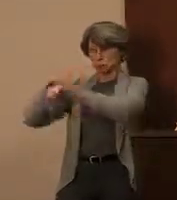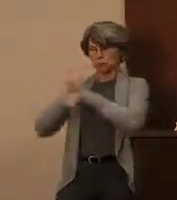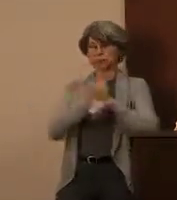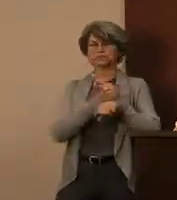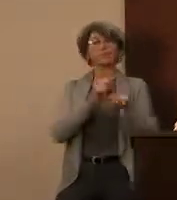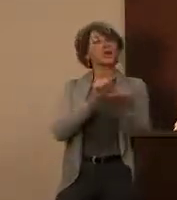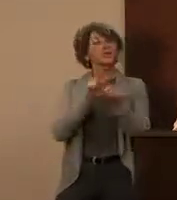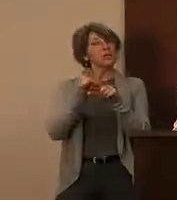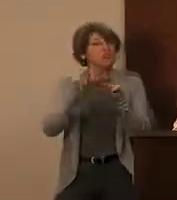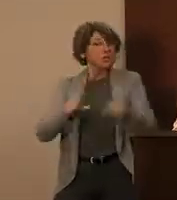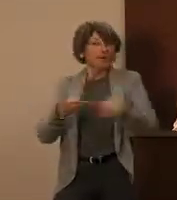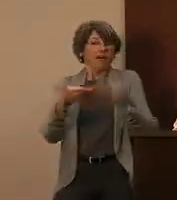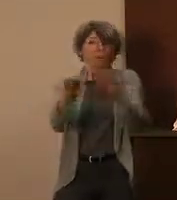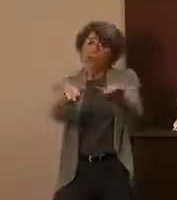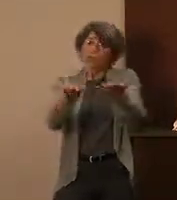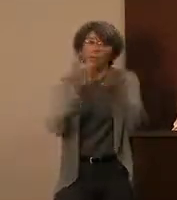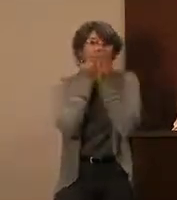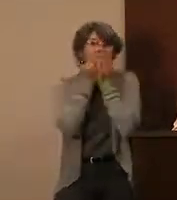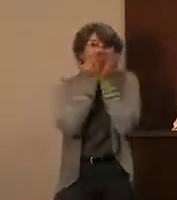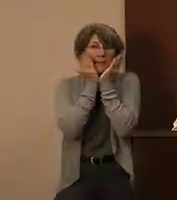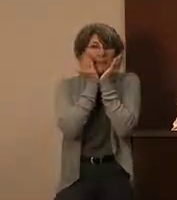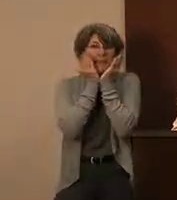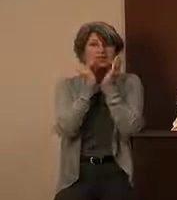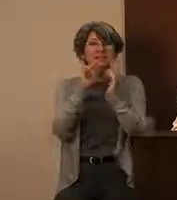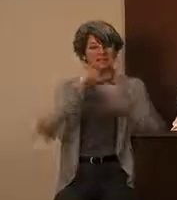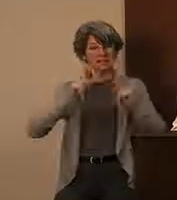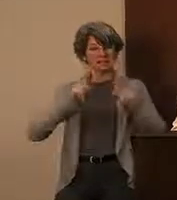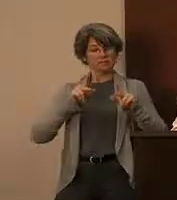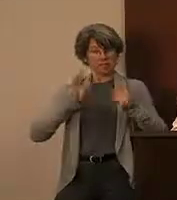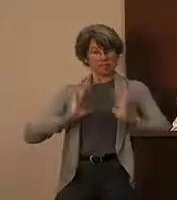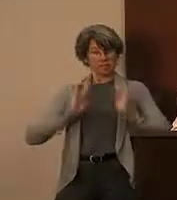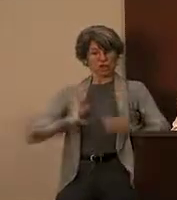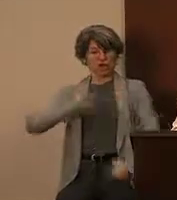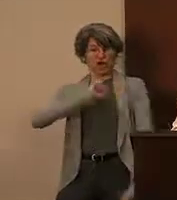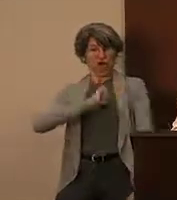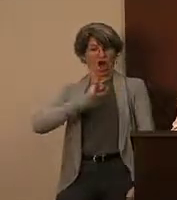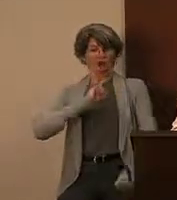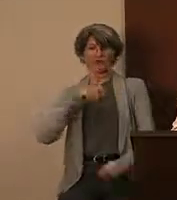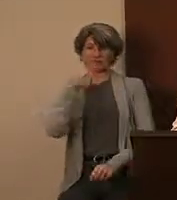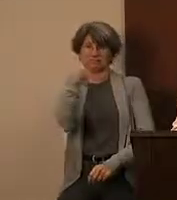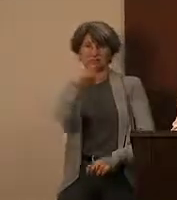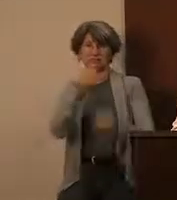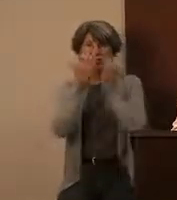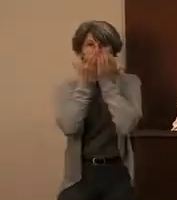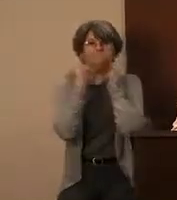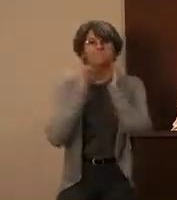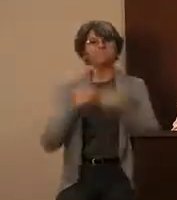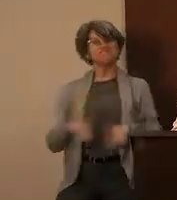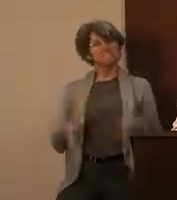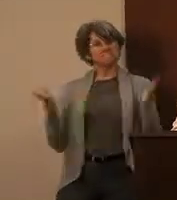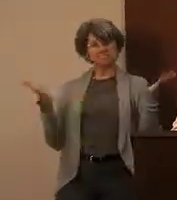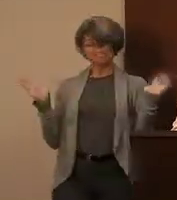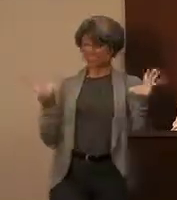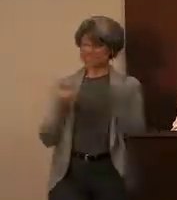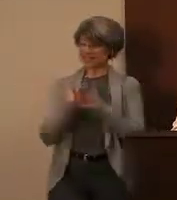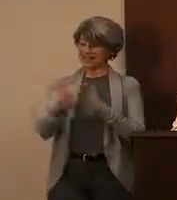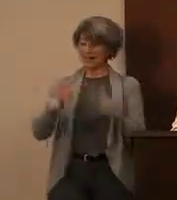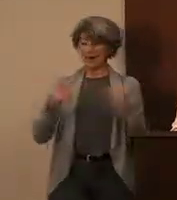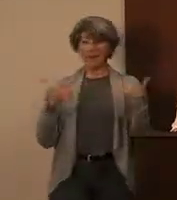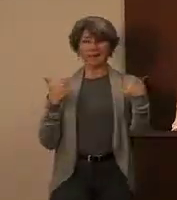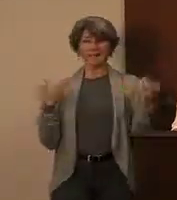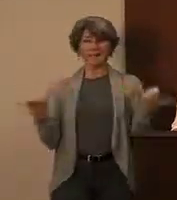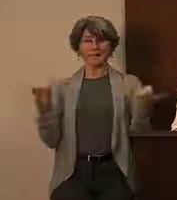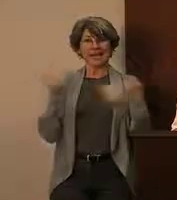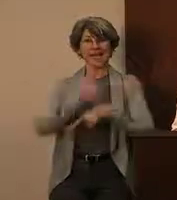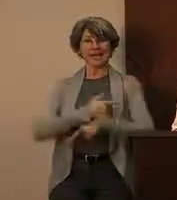mask to one of the consumers that might be coughing. So this ends my presentation for this morning, and